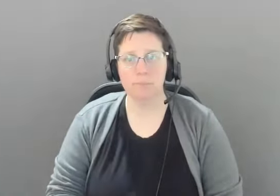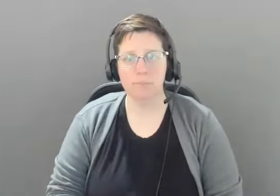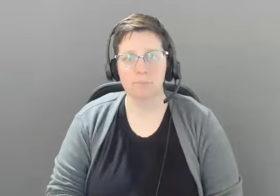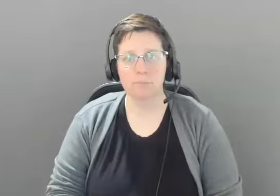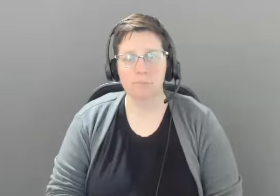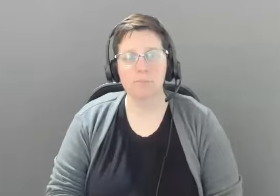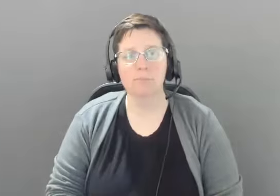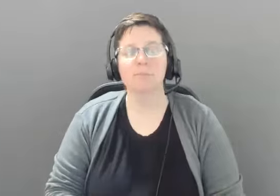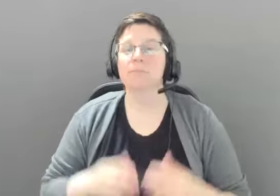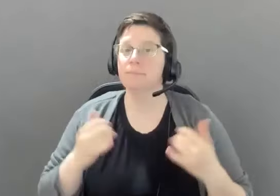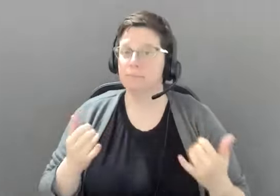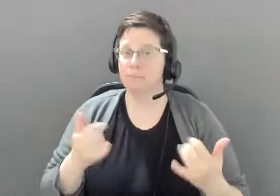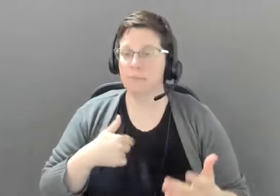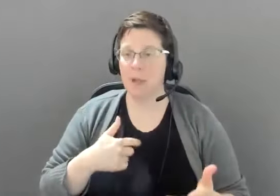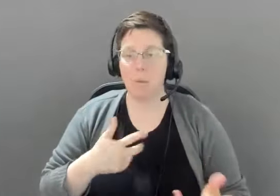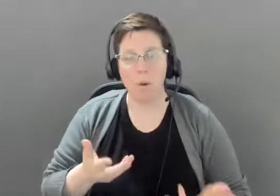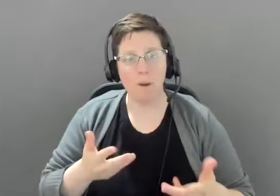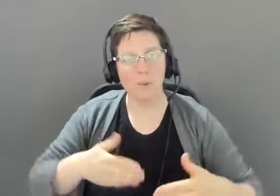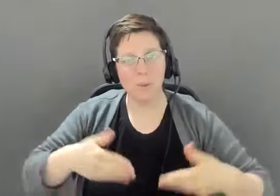I'd like to now warmly welcome our speakers.